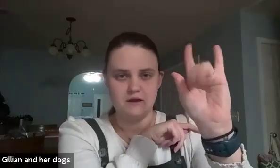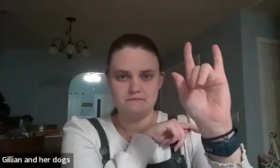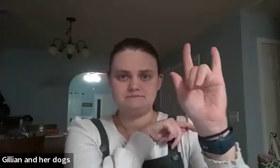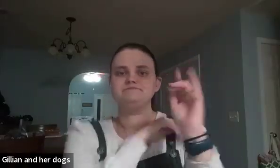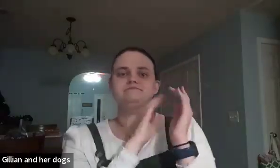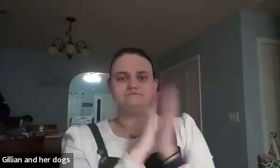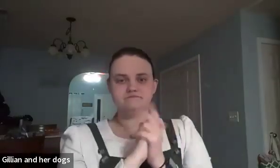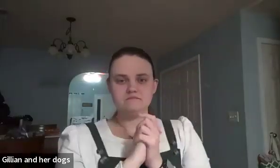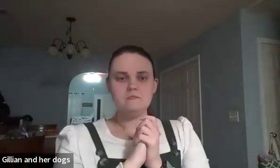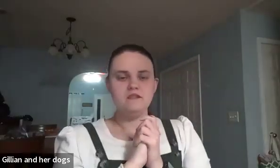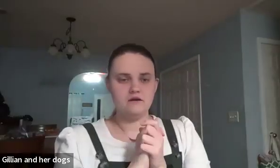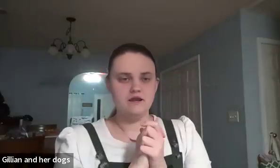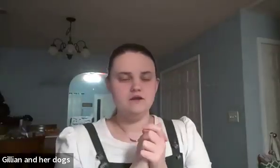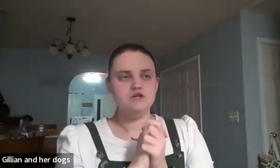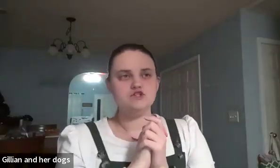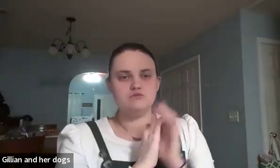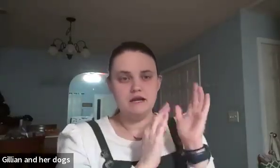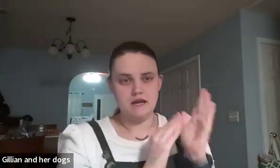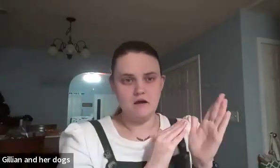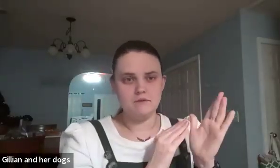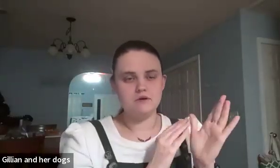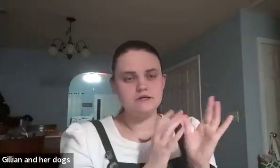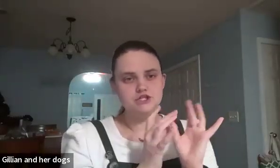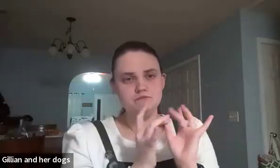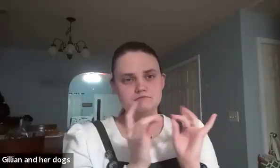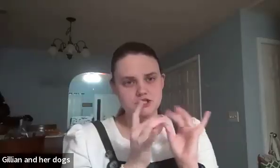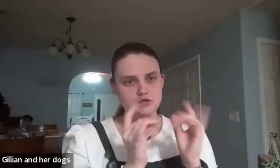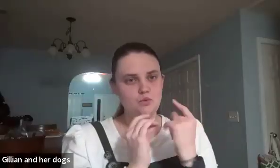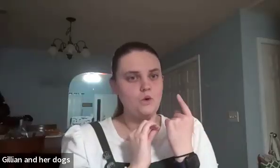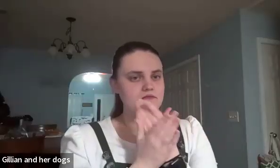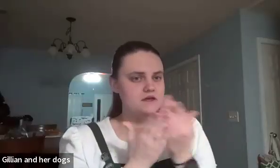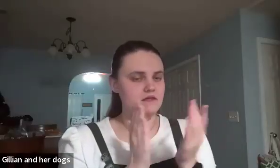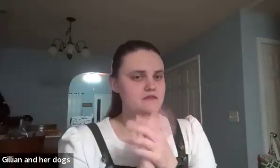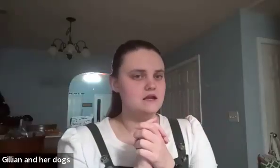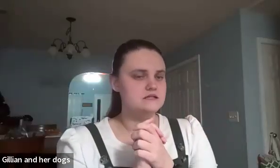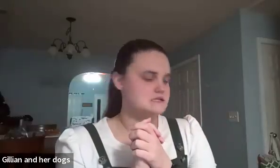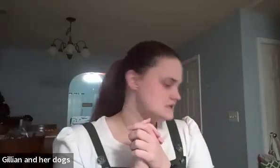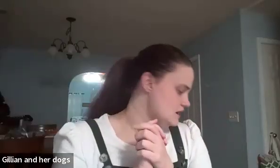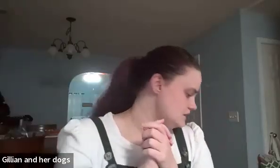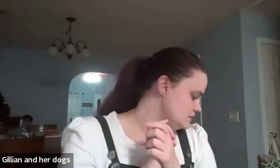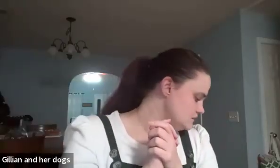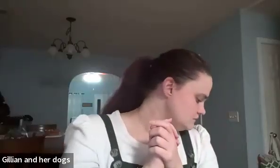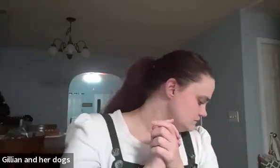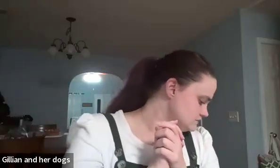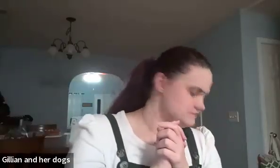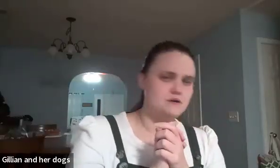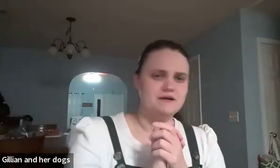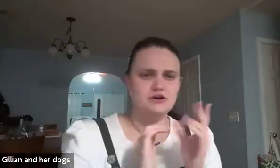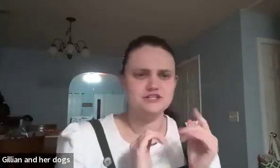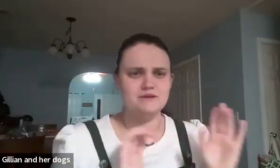Okay. All right. So right now I'm going to mention one thing that is a slight, sorry, my dog just